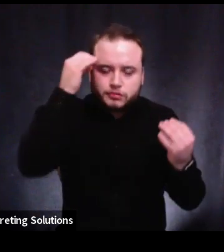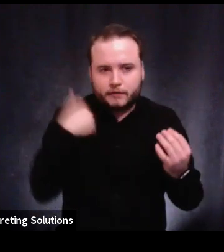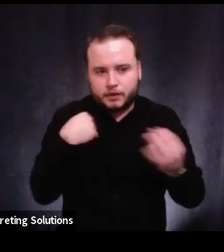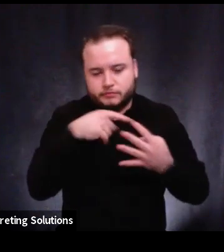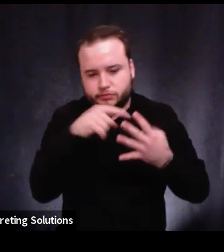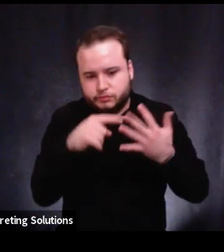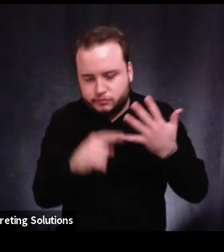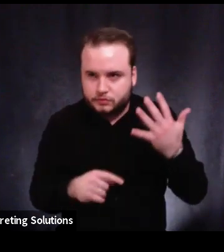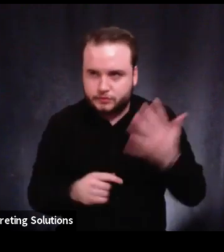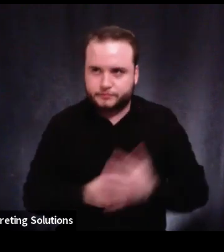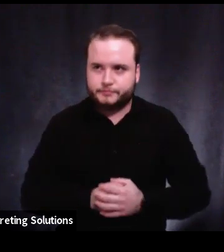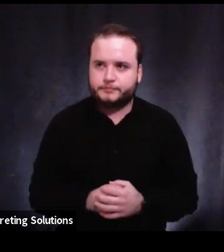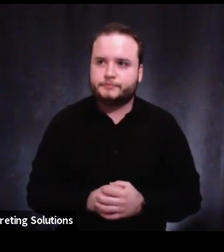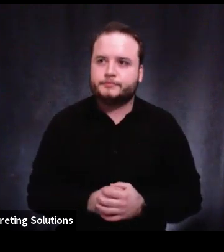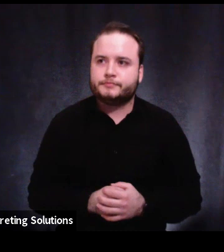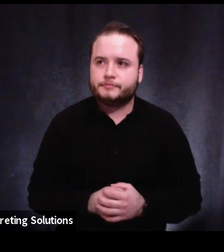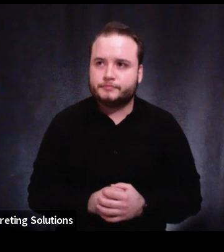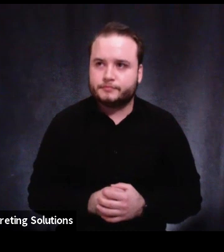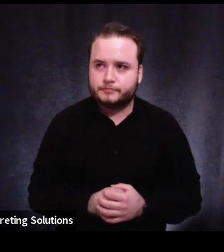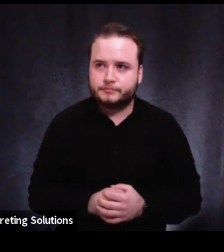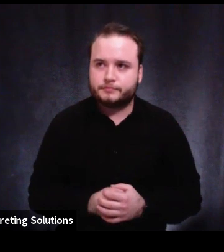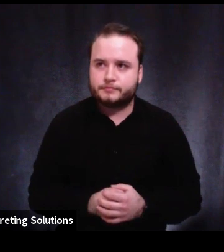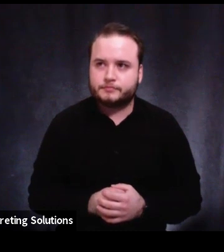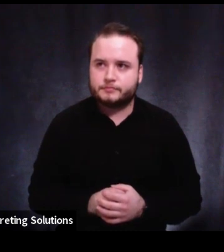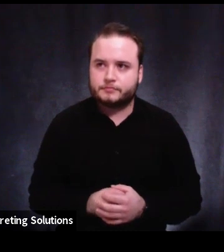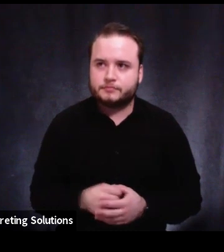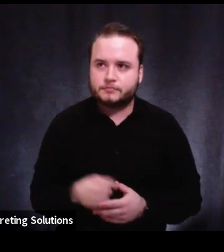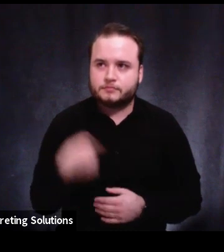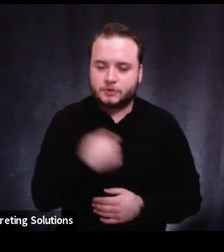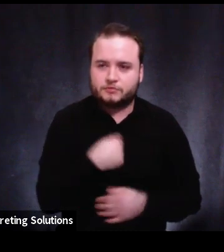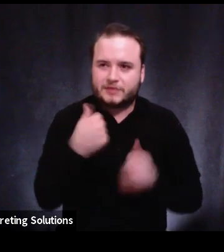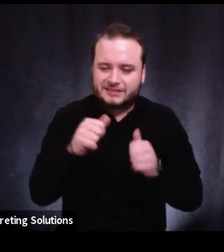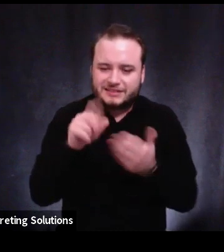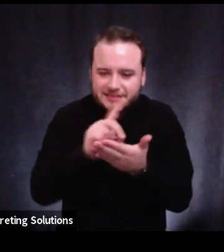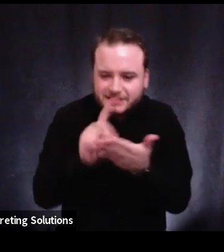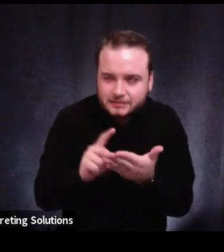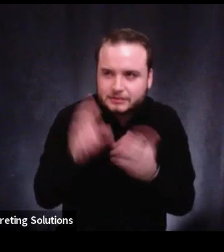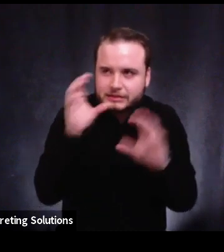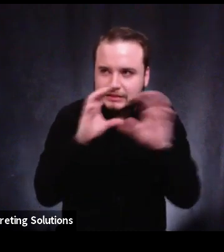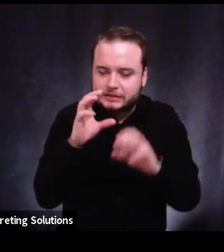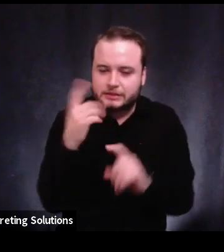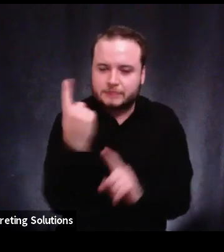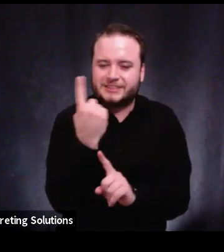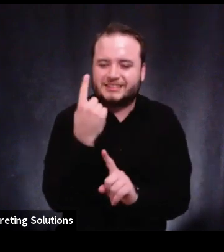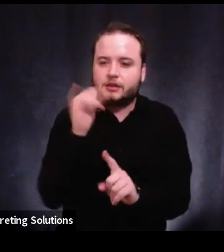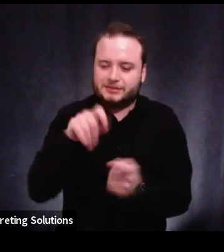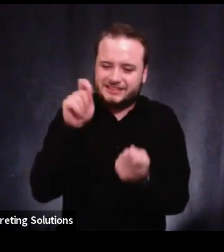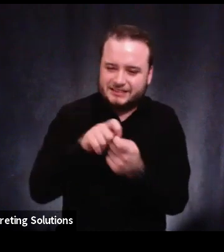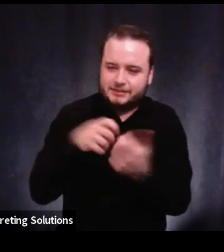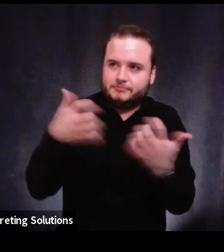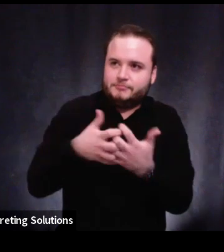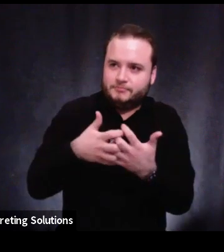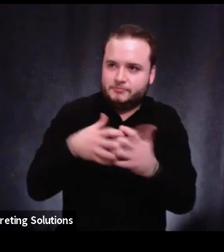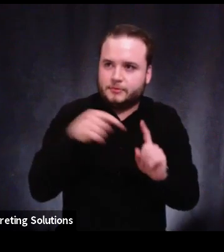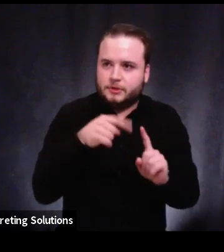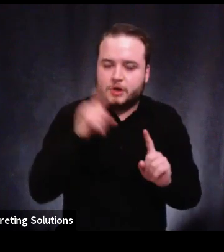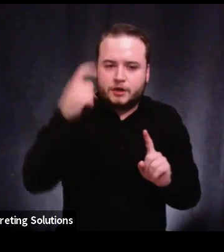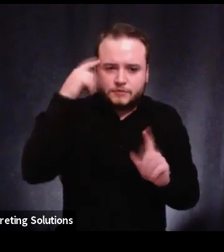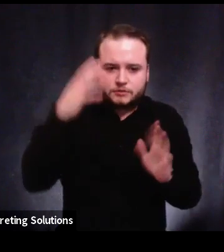something for the governor in particular, but rather to inform the discussion. To the second question, I apologize if